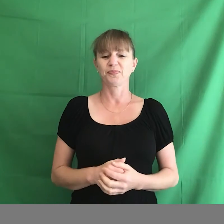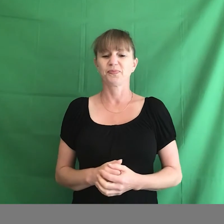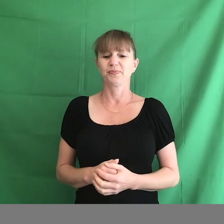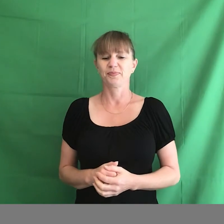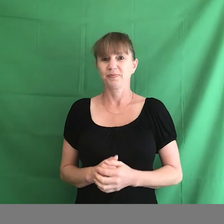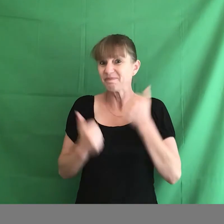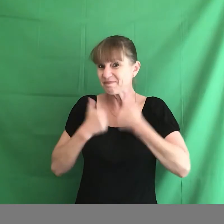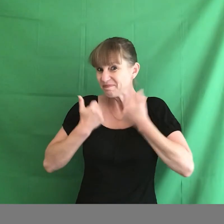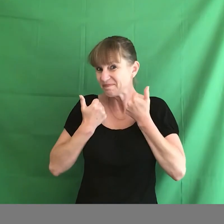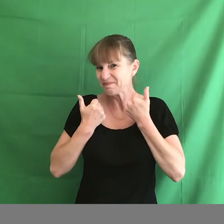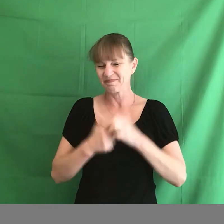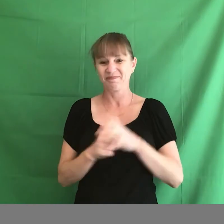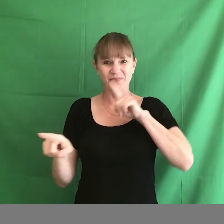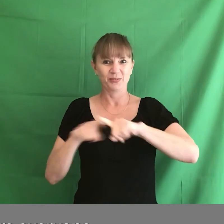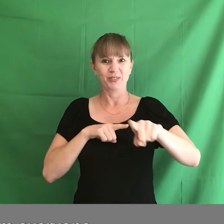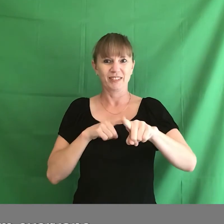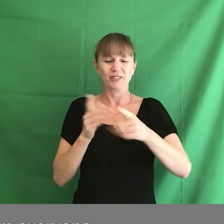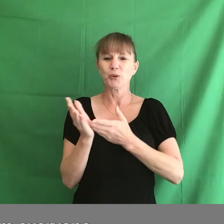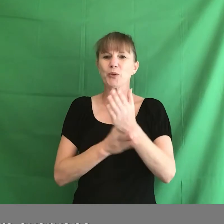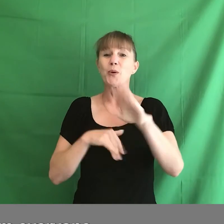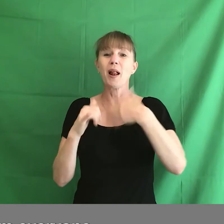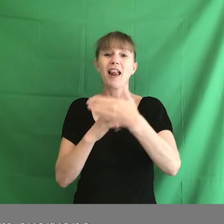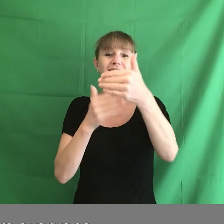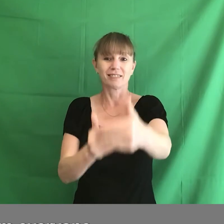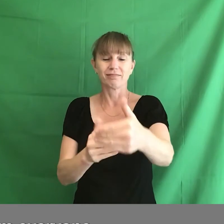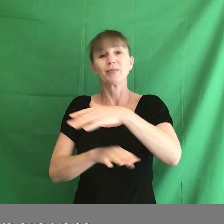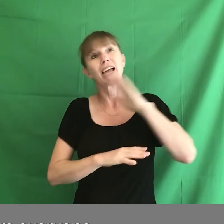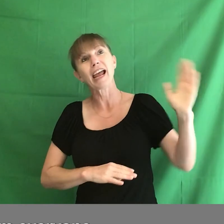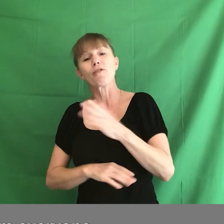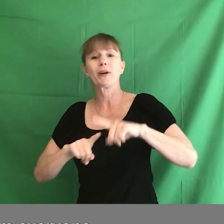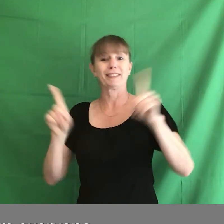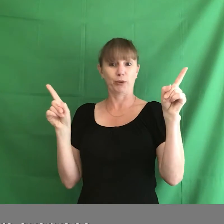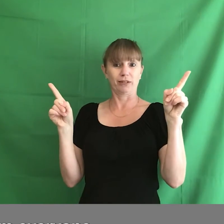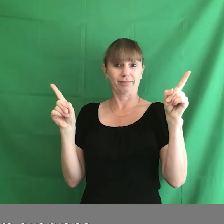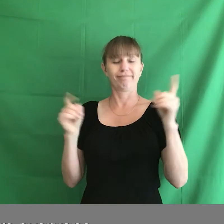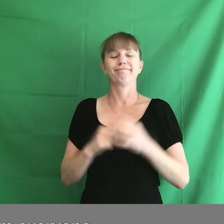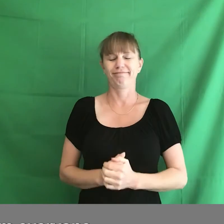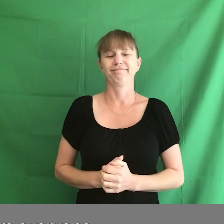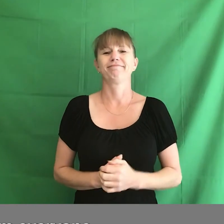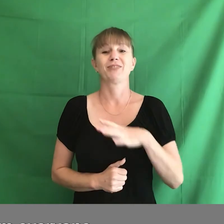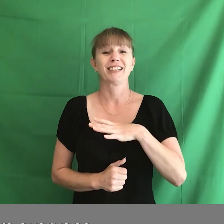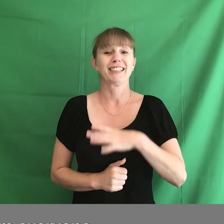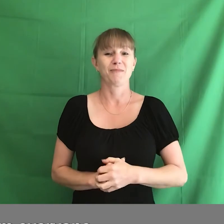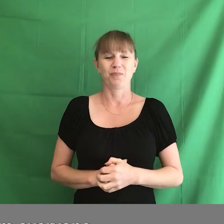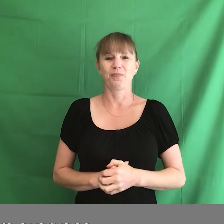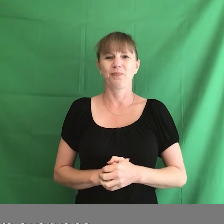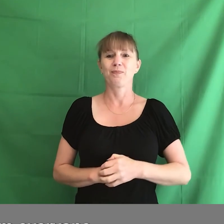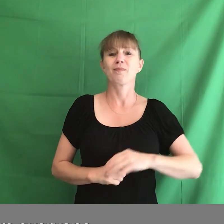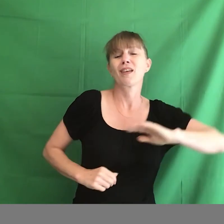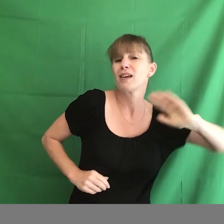individuality. Awesome. Let's try all of that last section from Everyone is Different with the piano.